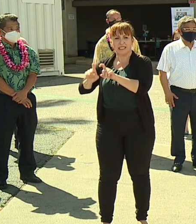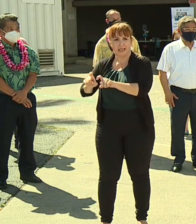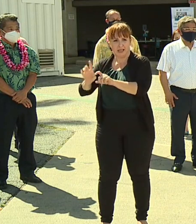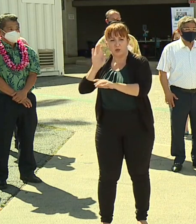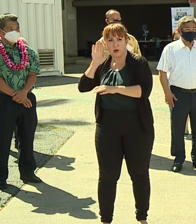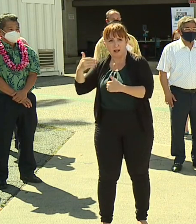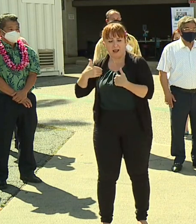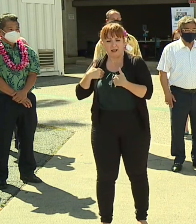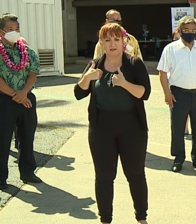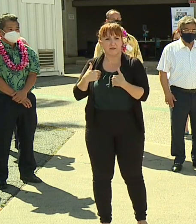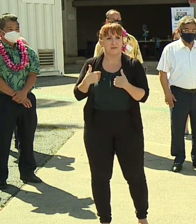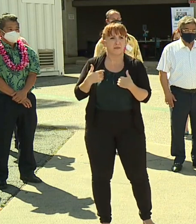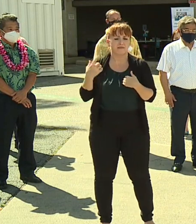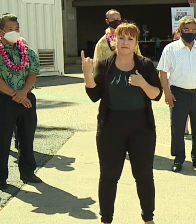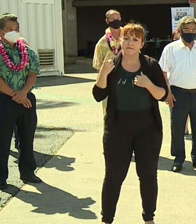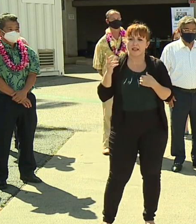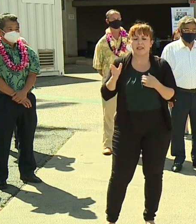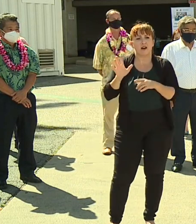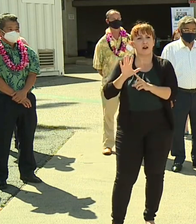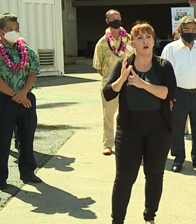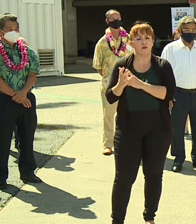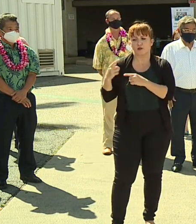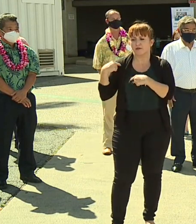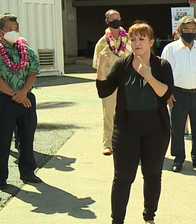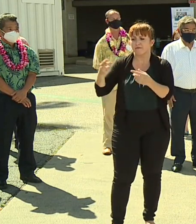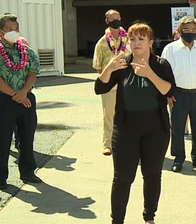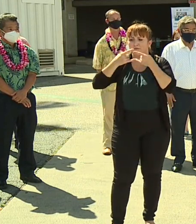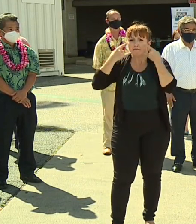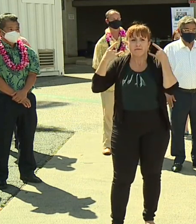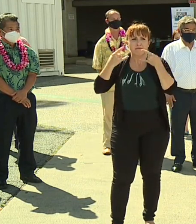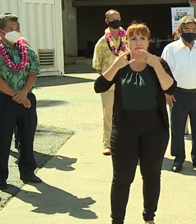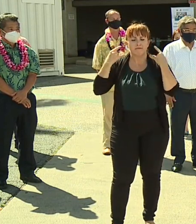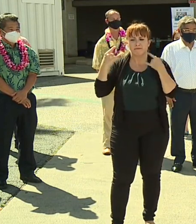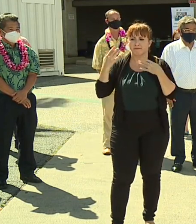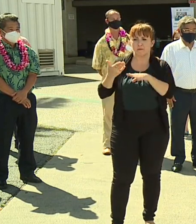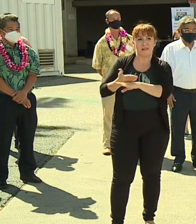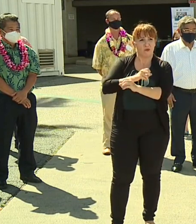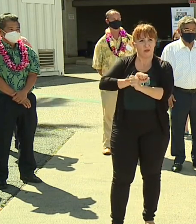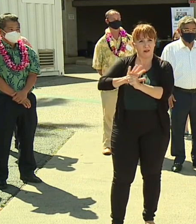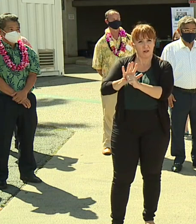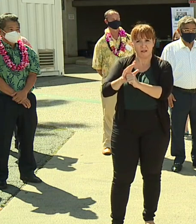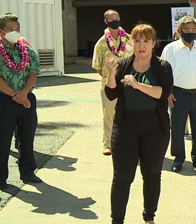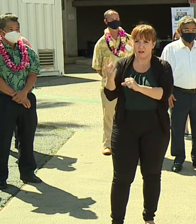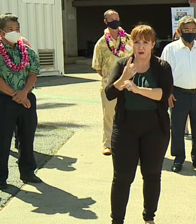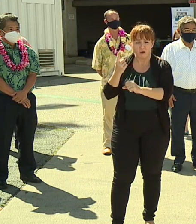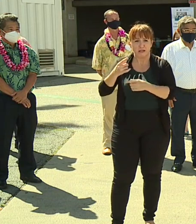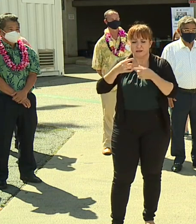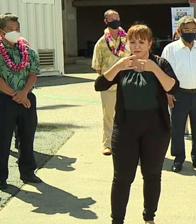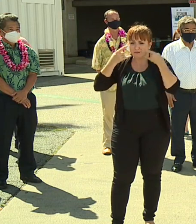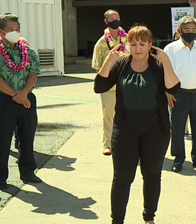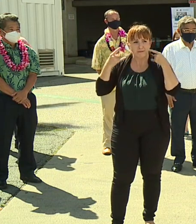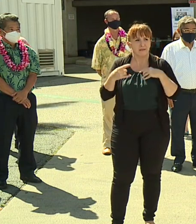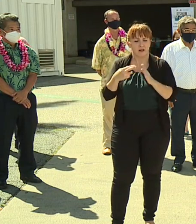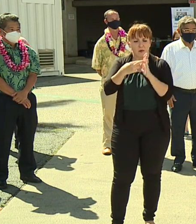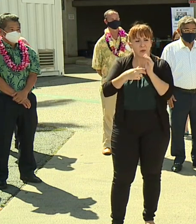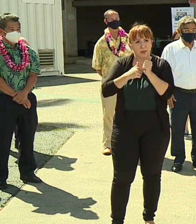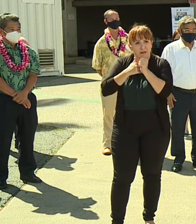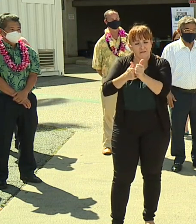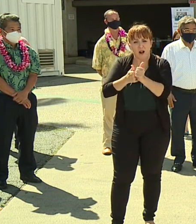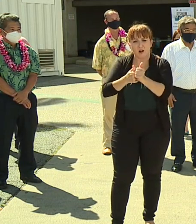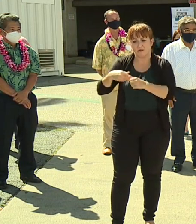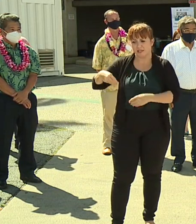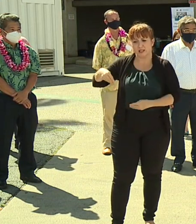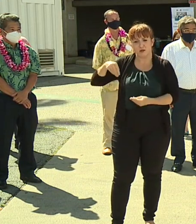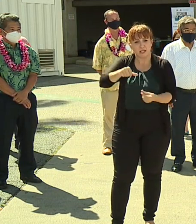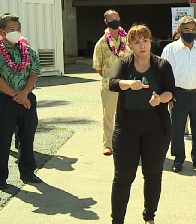that from history, they wear face coverings even prior to the pandemic. They follow every rule and protocol that's required. They tend to spend more